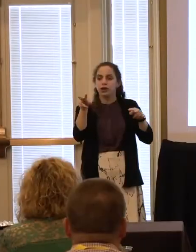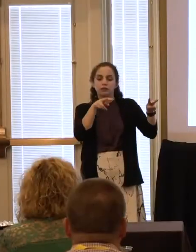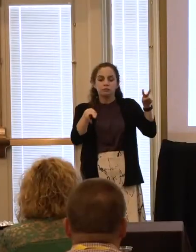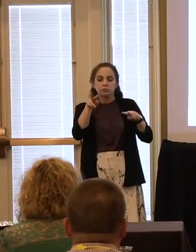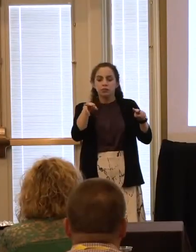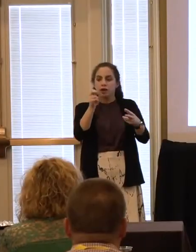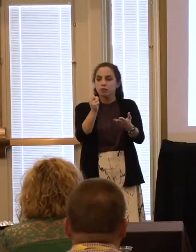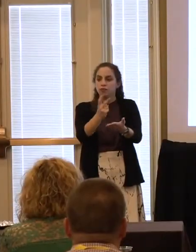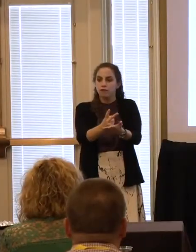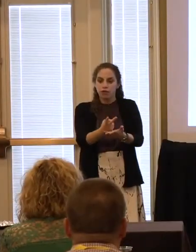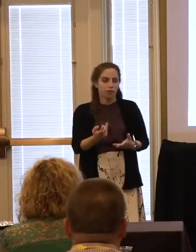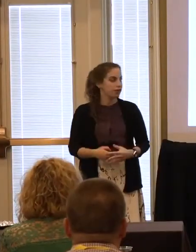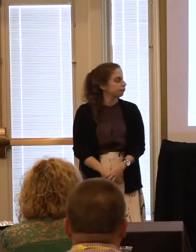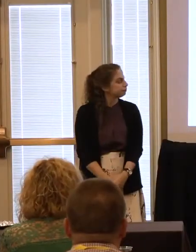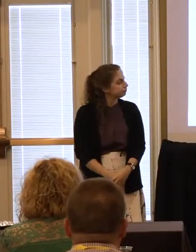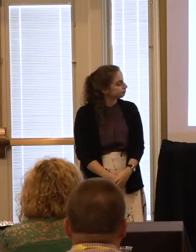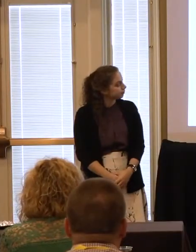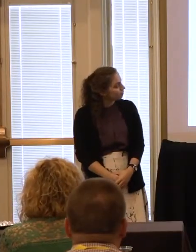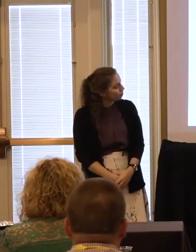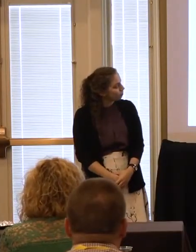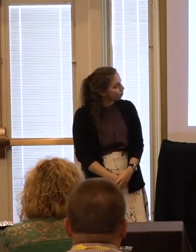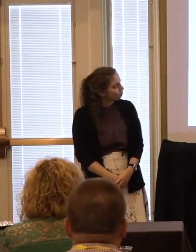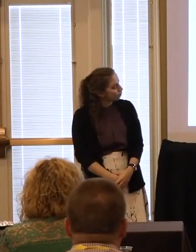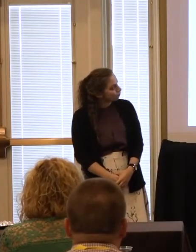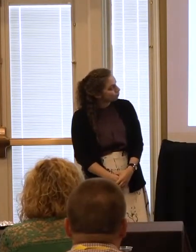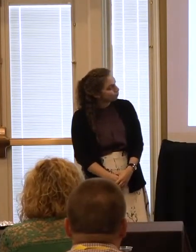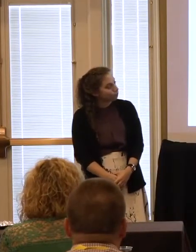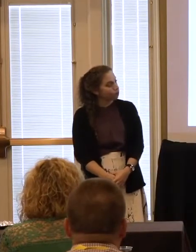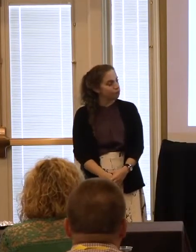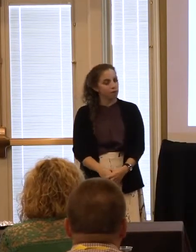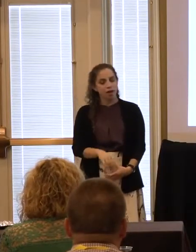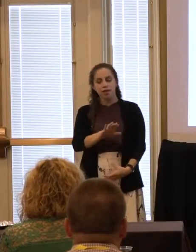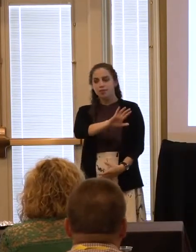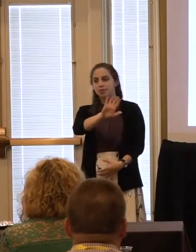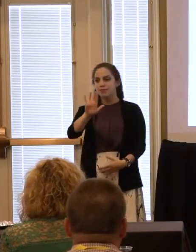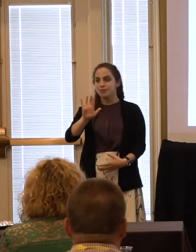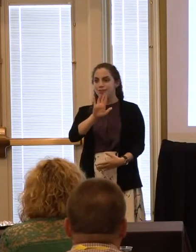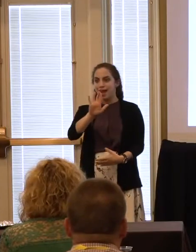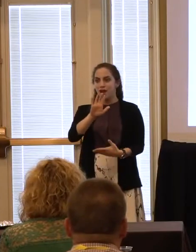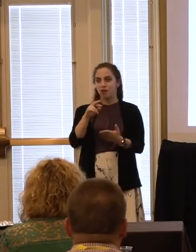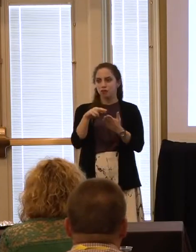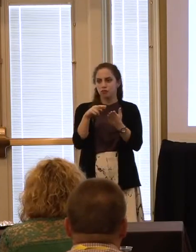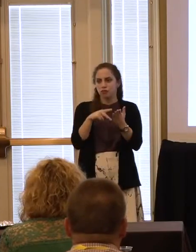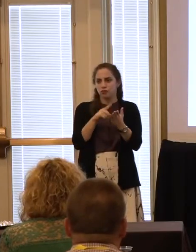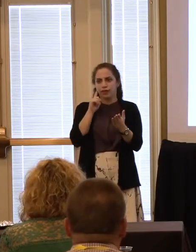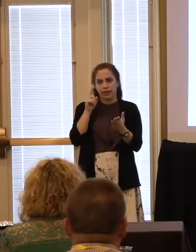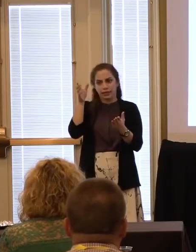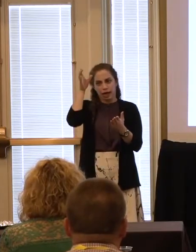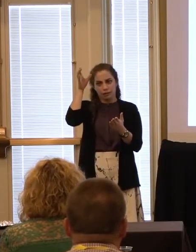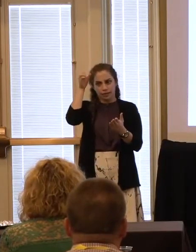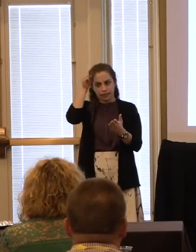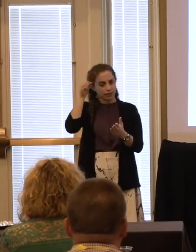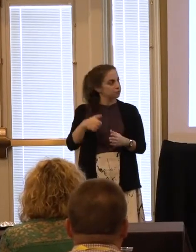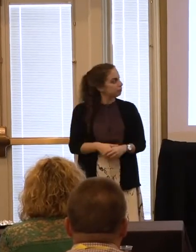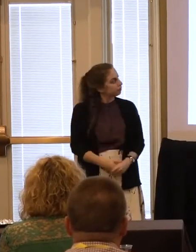approval. So their guidelines were just very common sense guidelines.